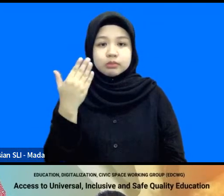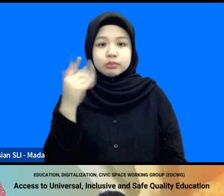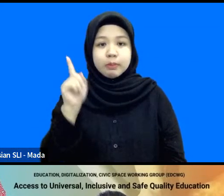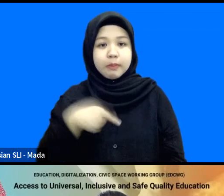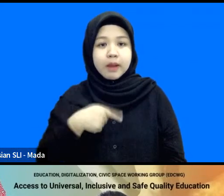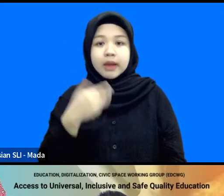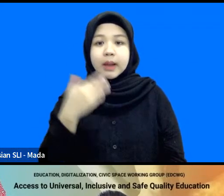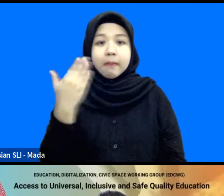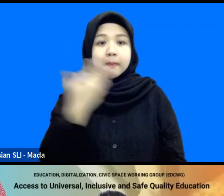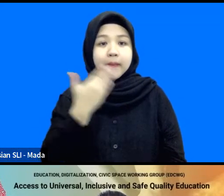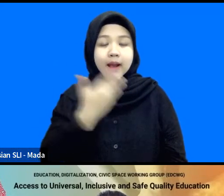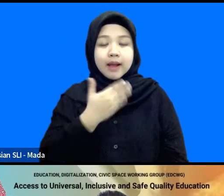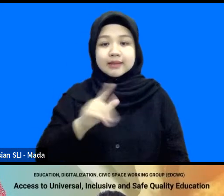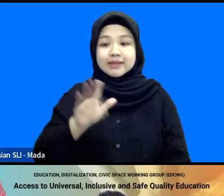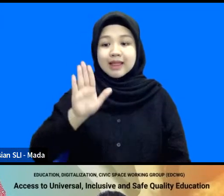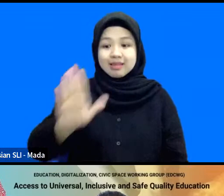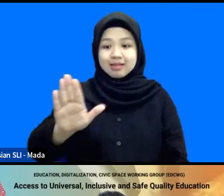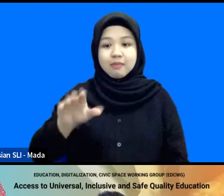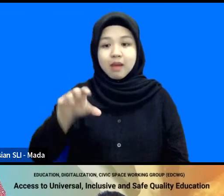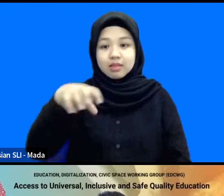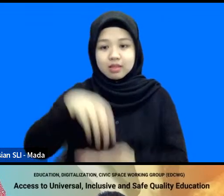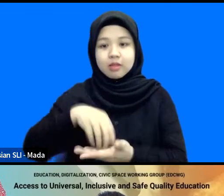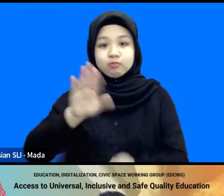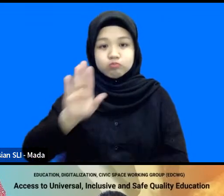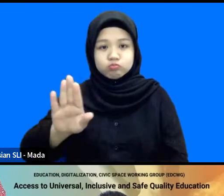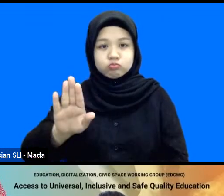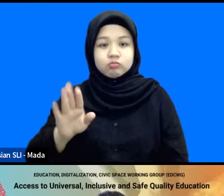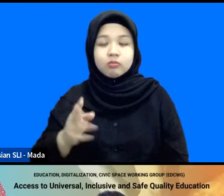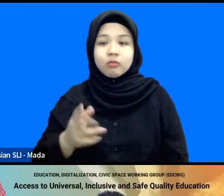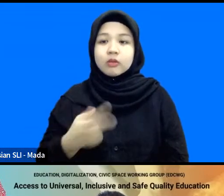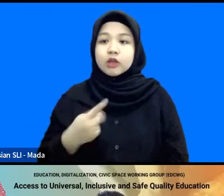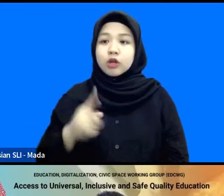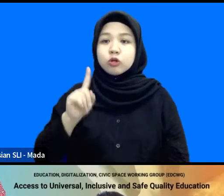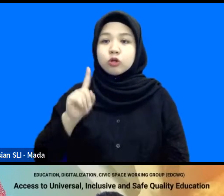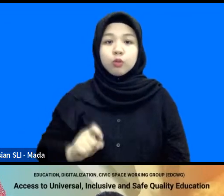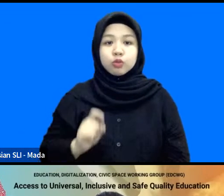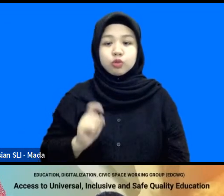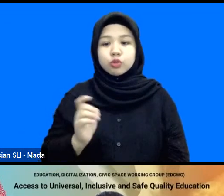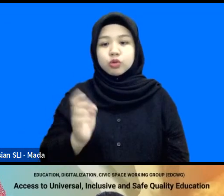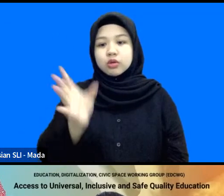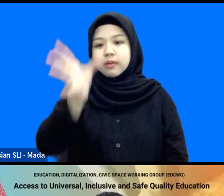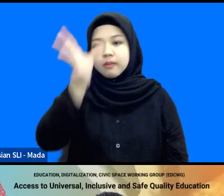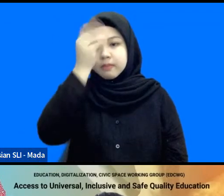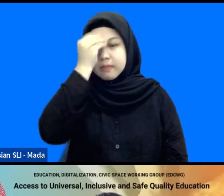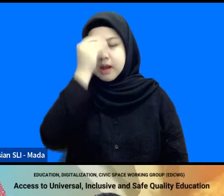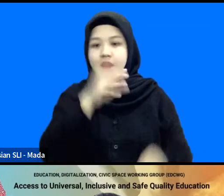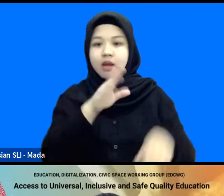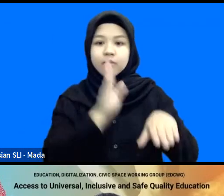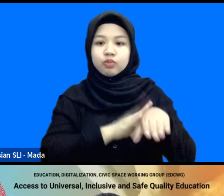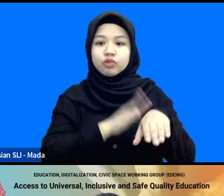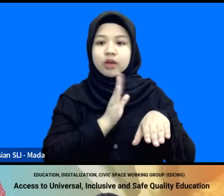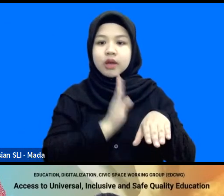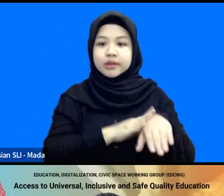important for them to understand about their local culture first, as well as their local language before moving on to the others.